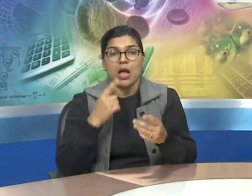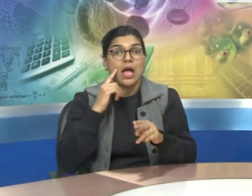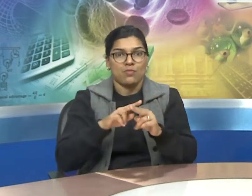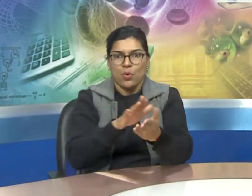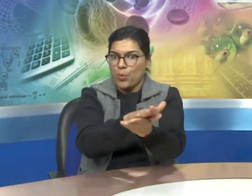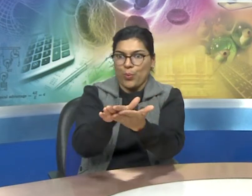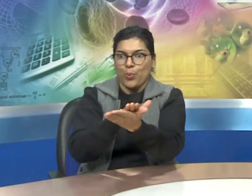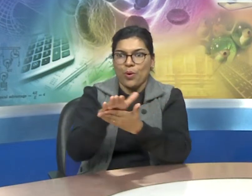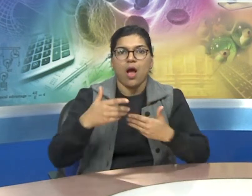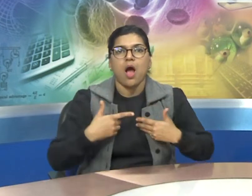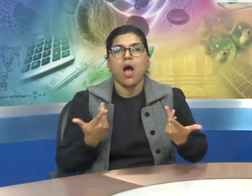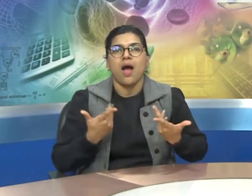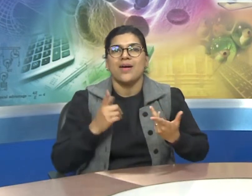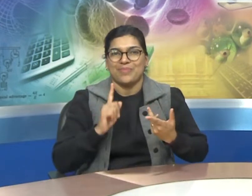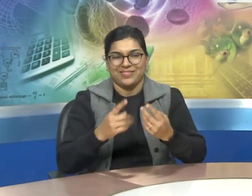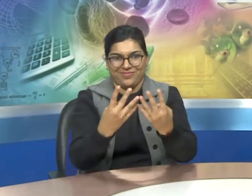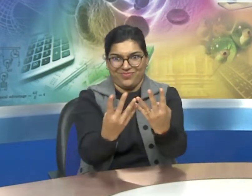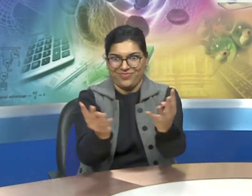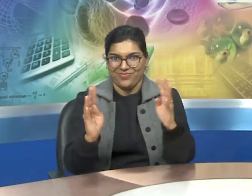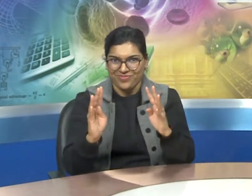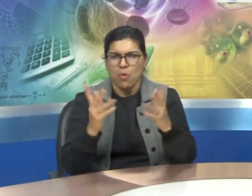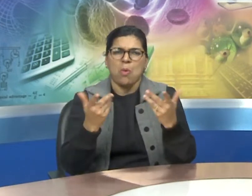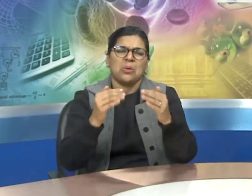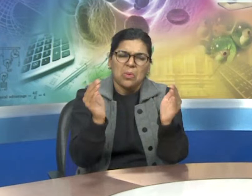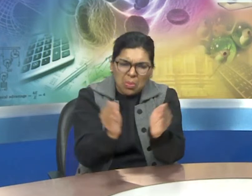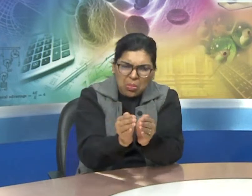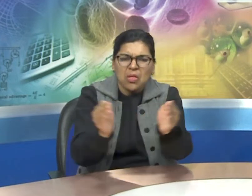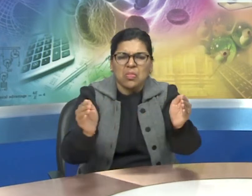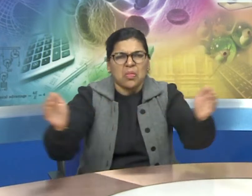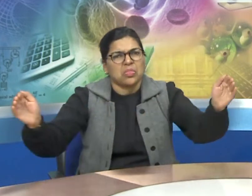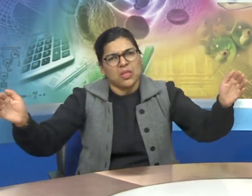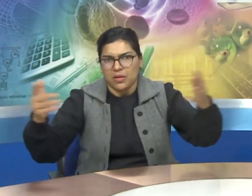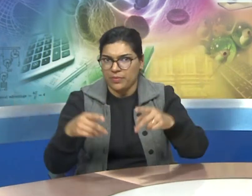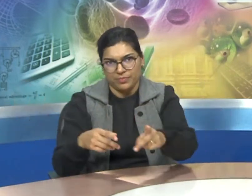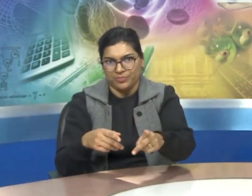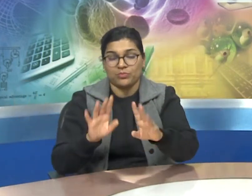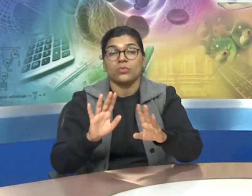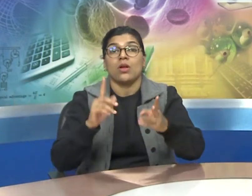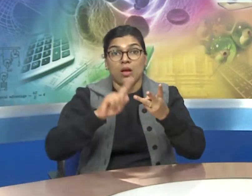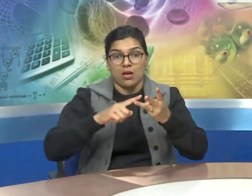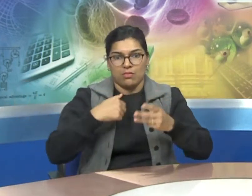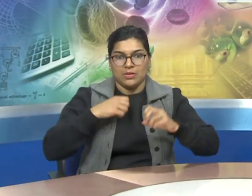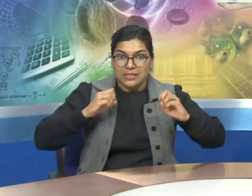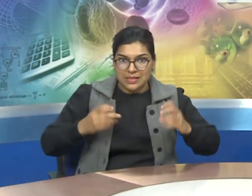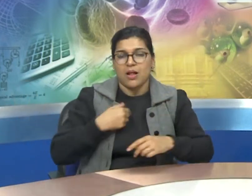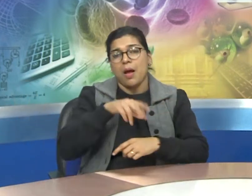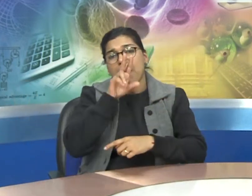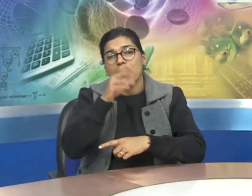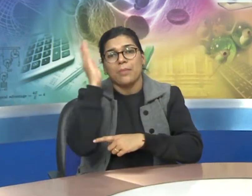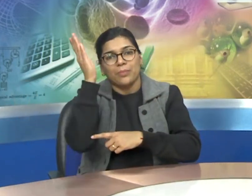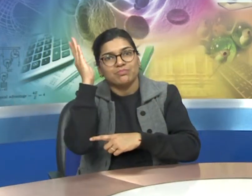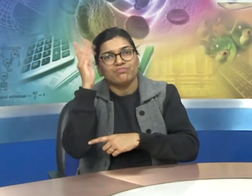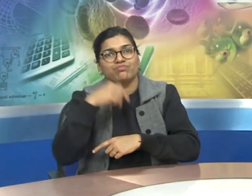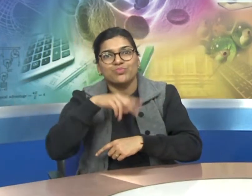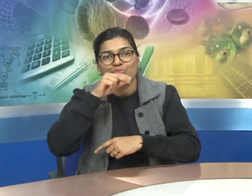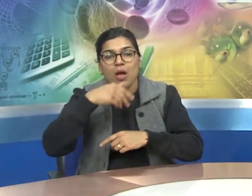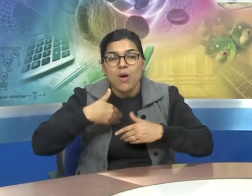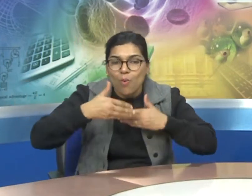audience. If there is no audience, then to whom we are presenting? So the first important thing is the person who has